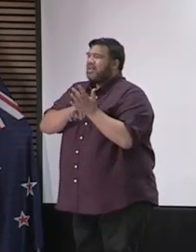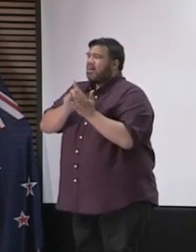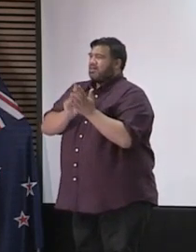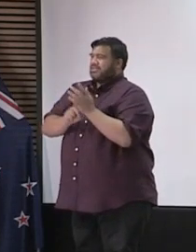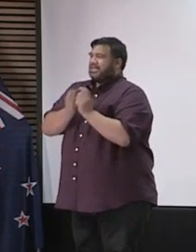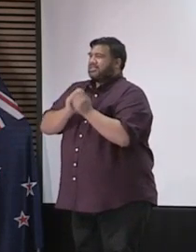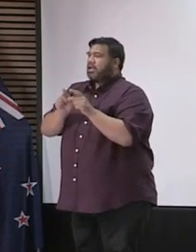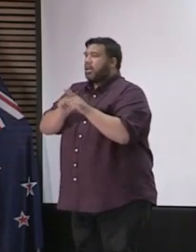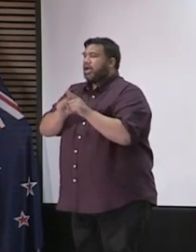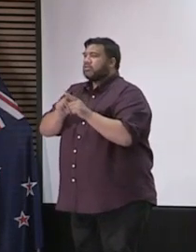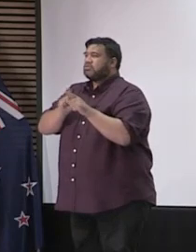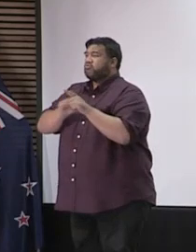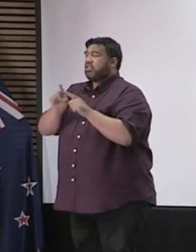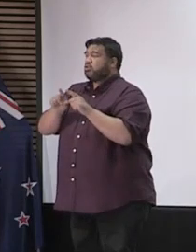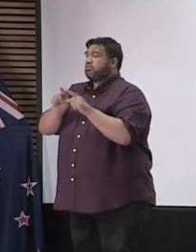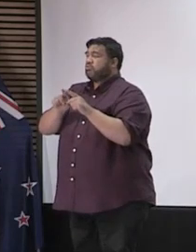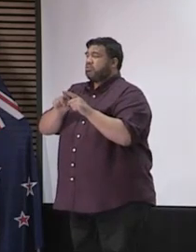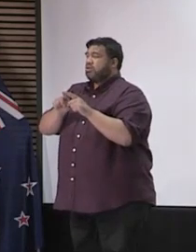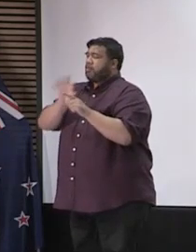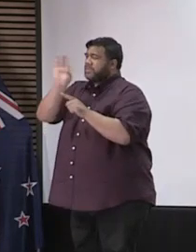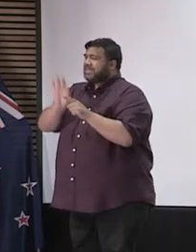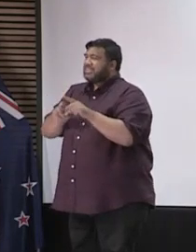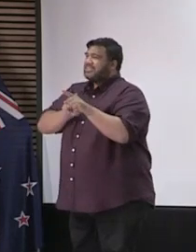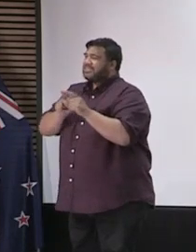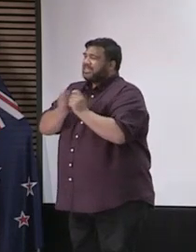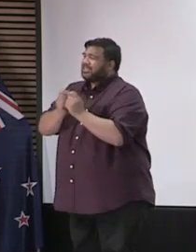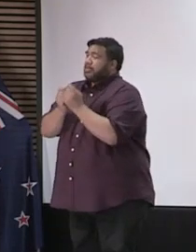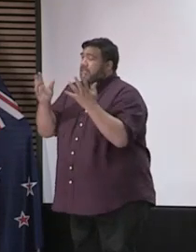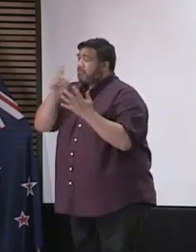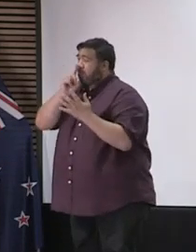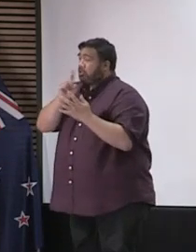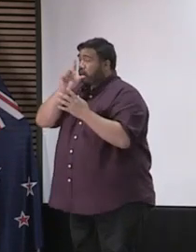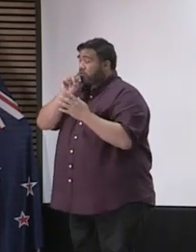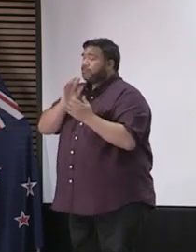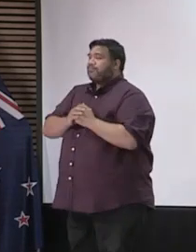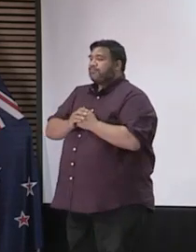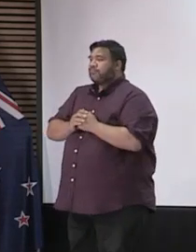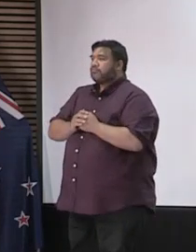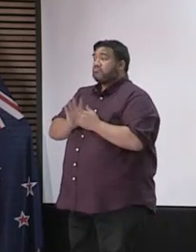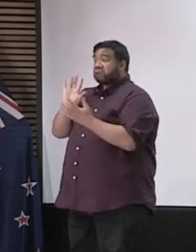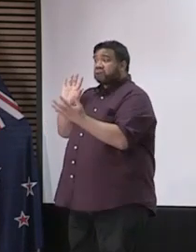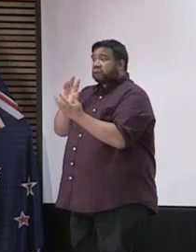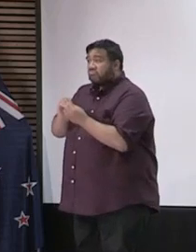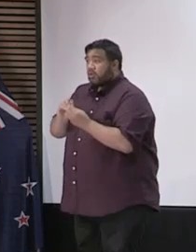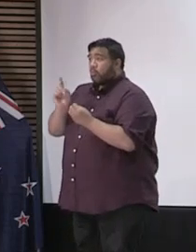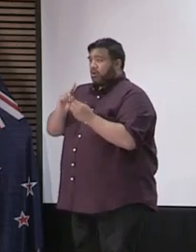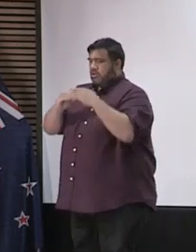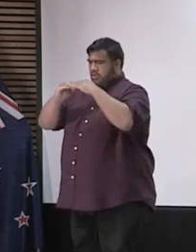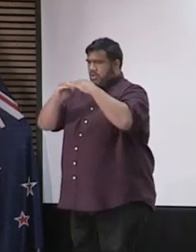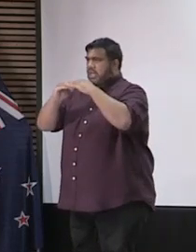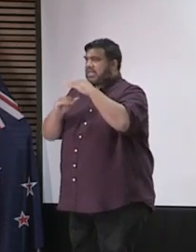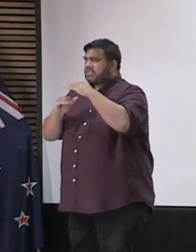number of 7 cases and 2,100 tests done, it's a positivity rate of under